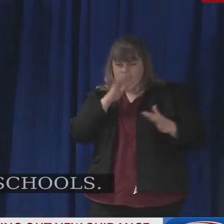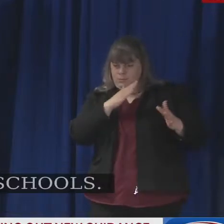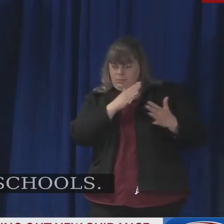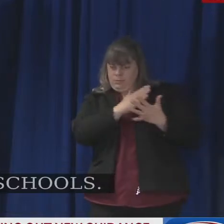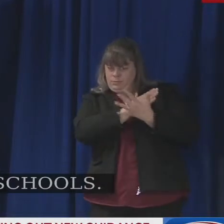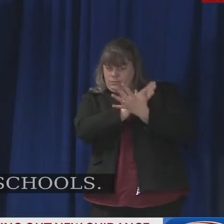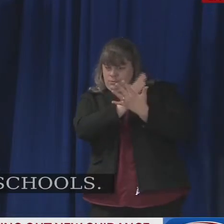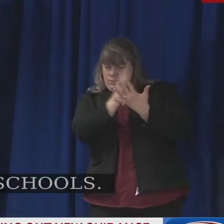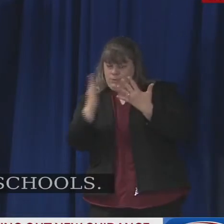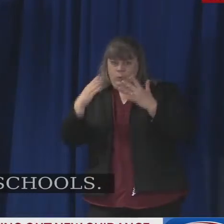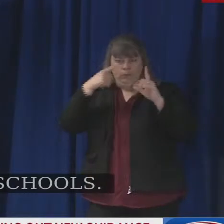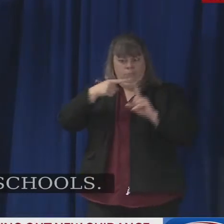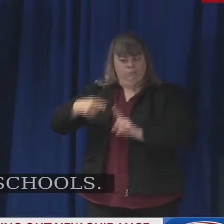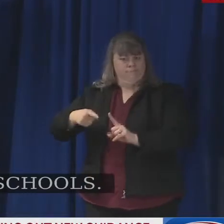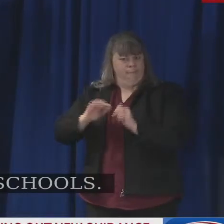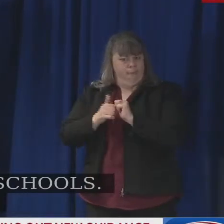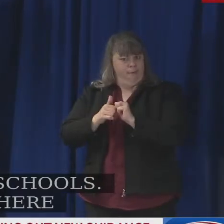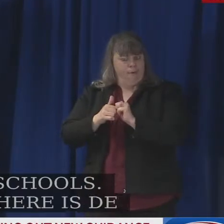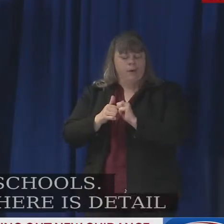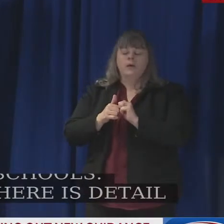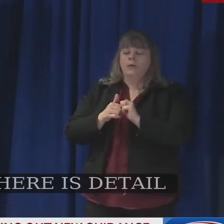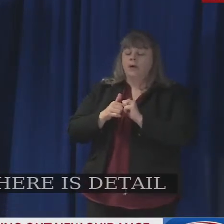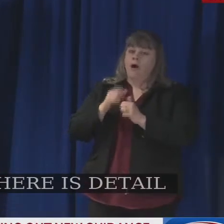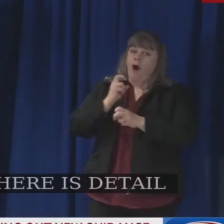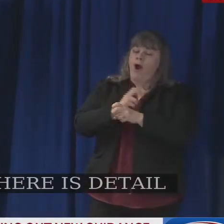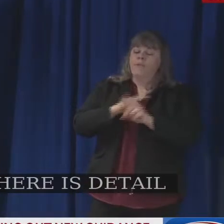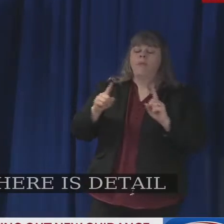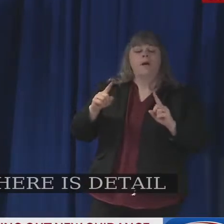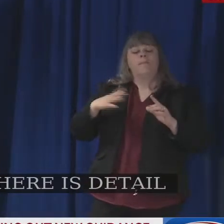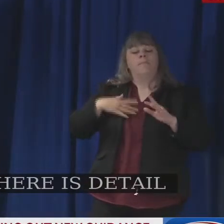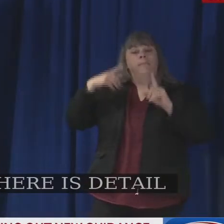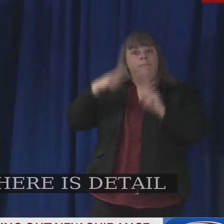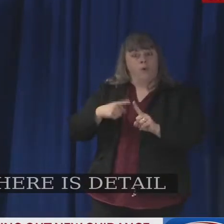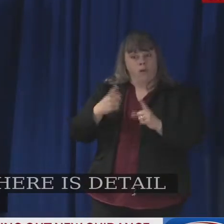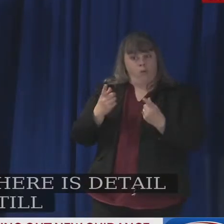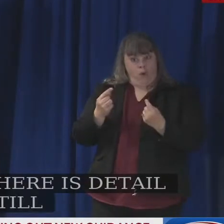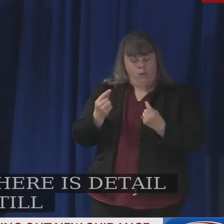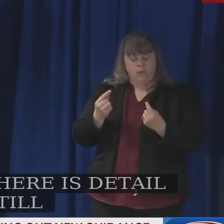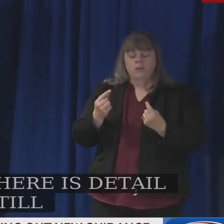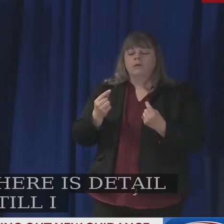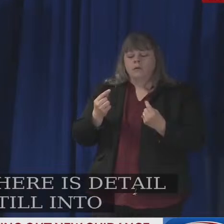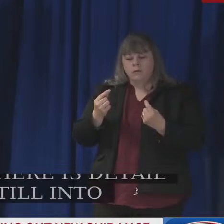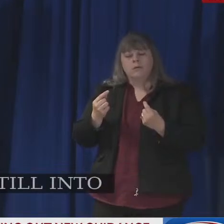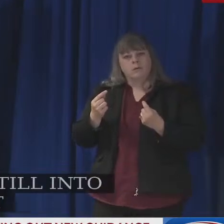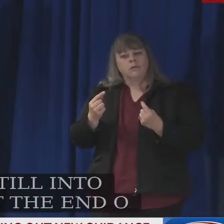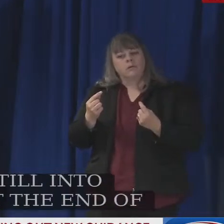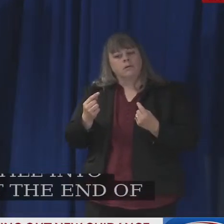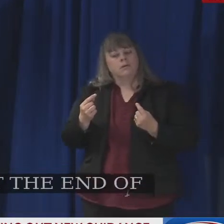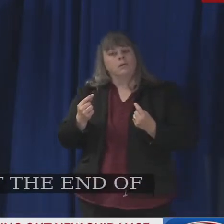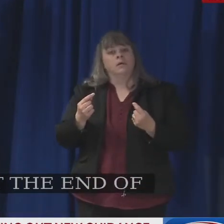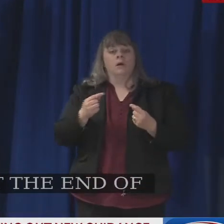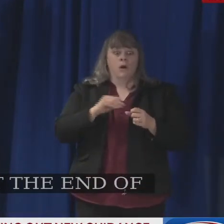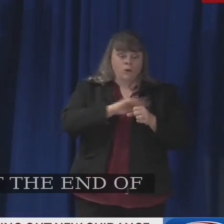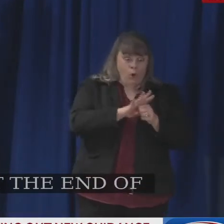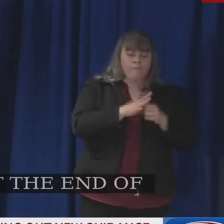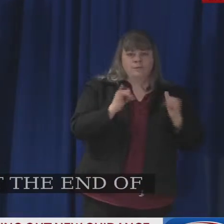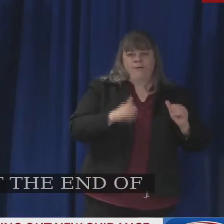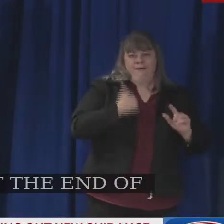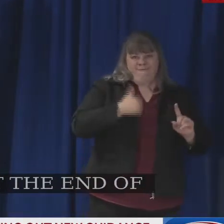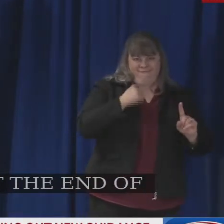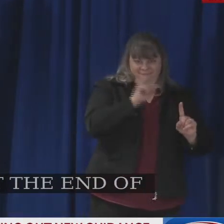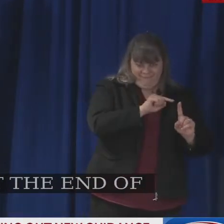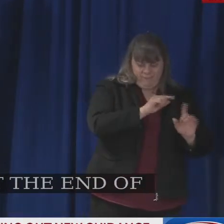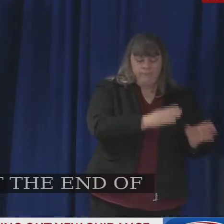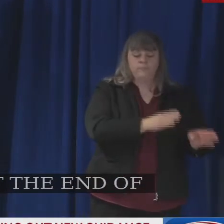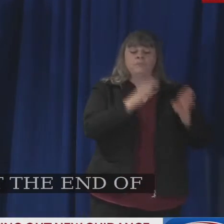know, discrete sound bites. But I think at the end of the day, the key messages here are COVID is still around. There's still a need